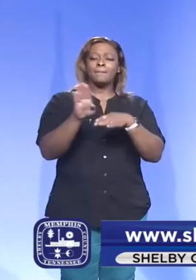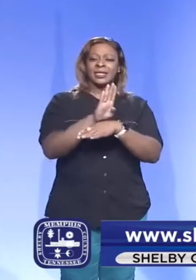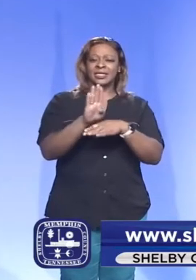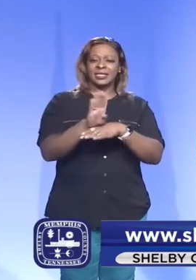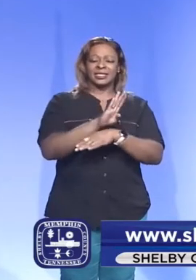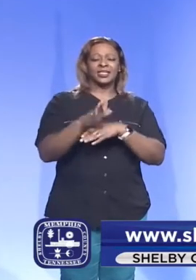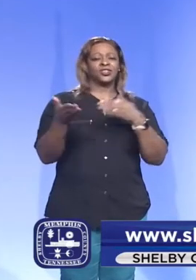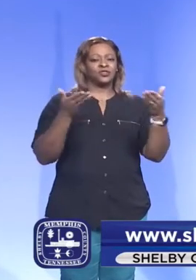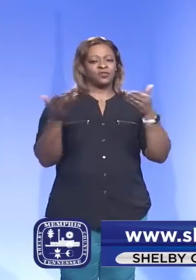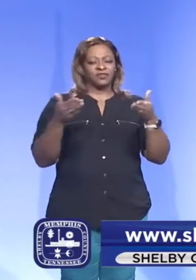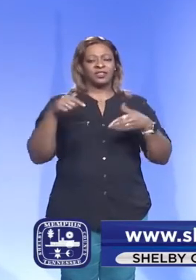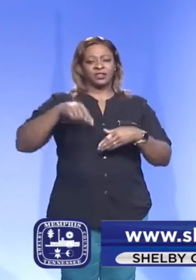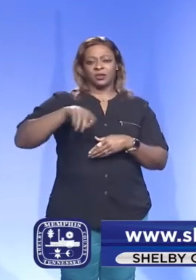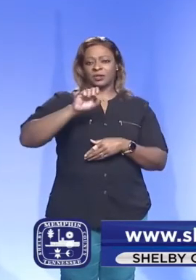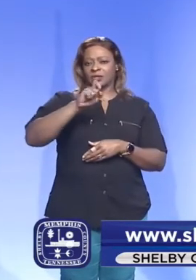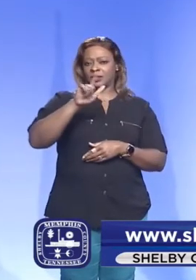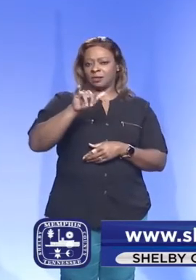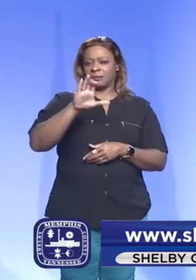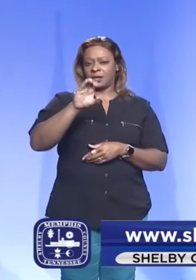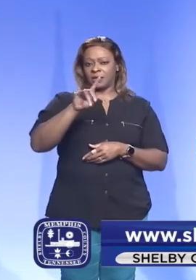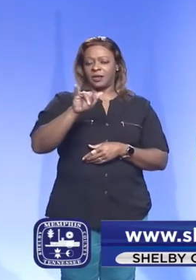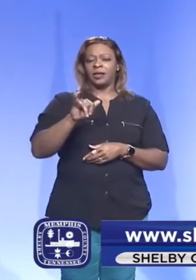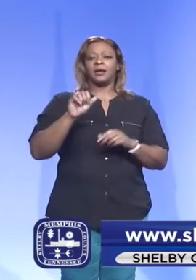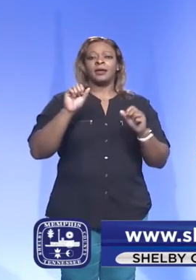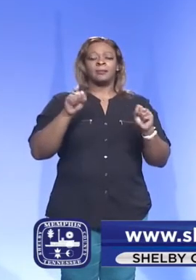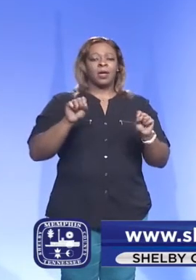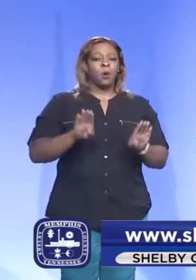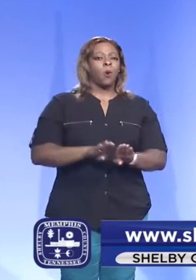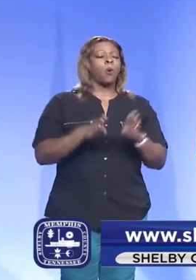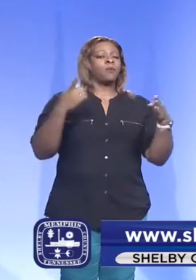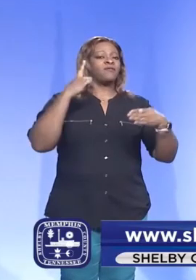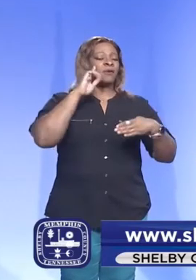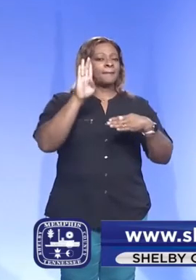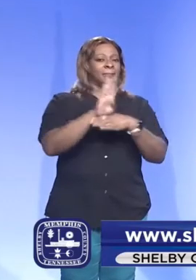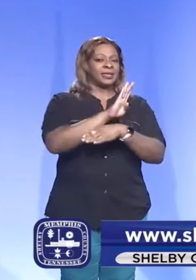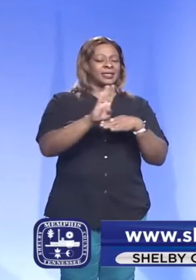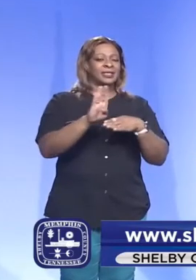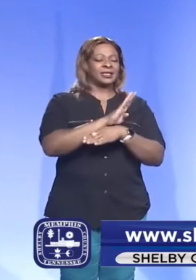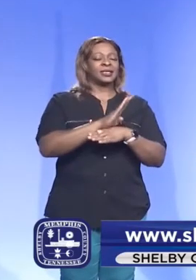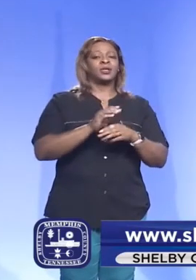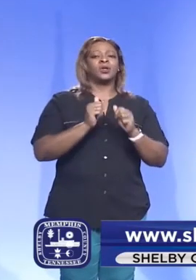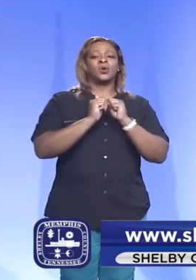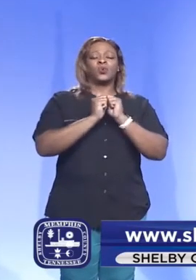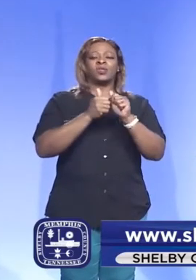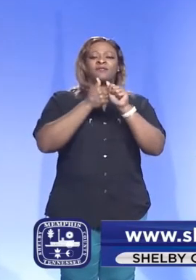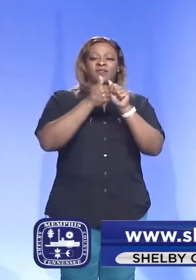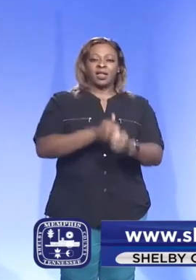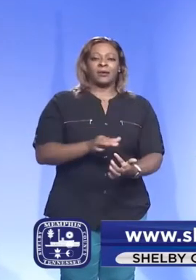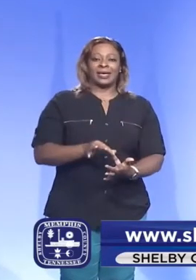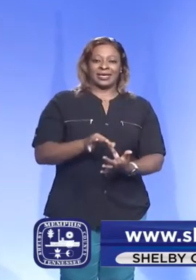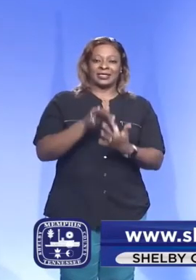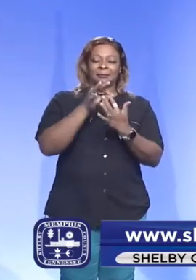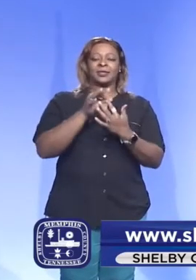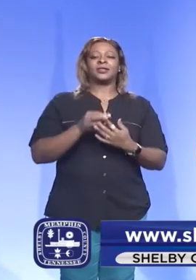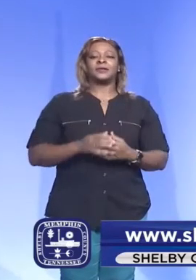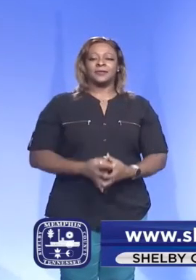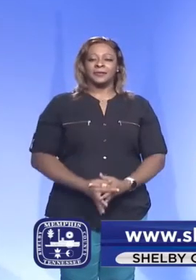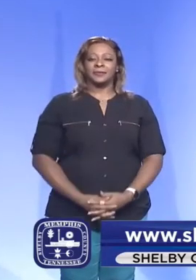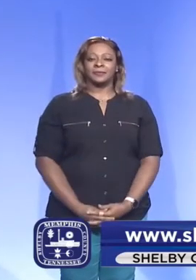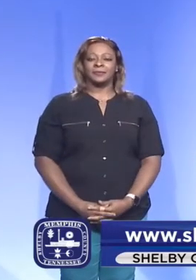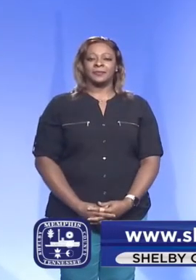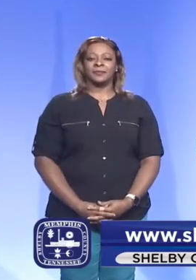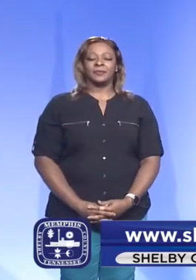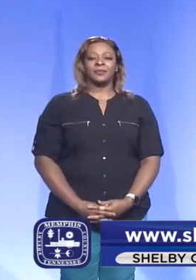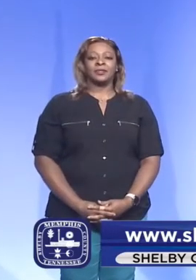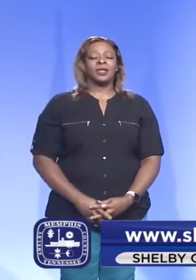and services in Shelby County may open for business with the following exceptions.